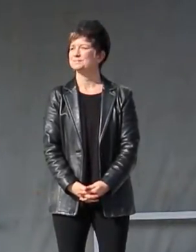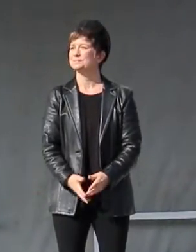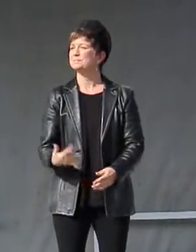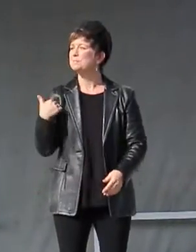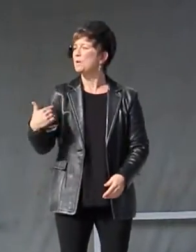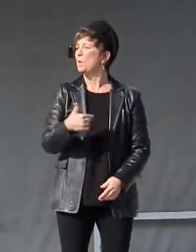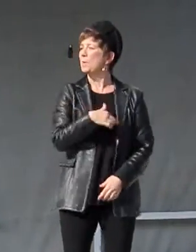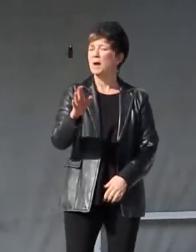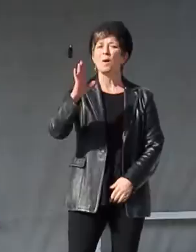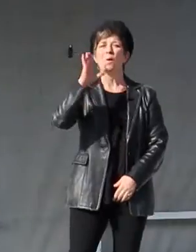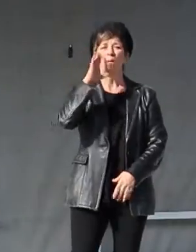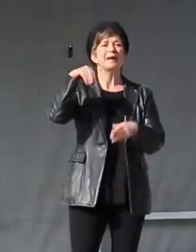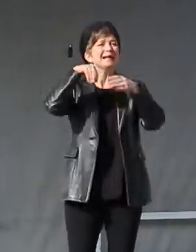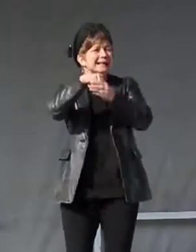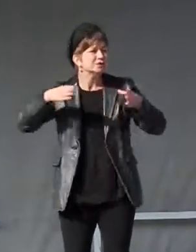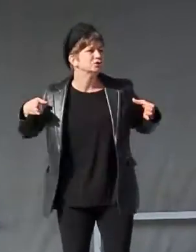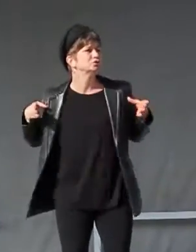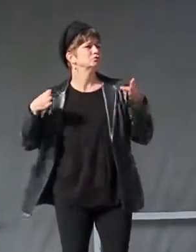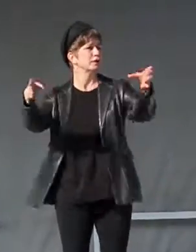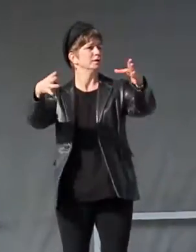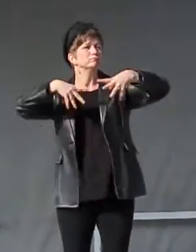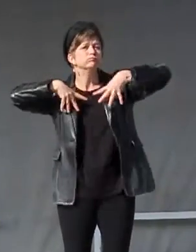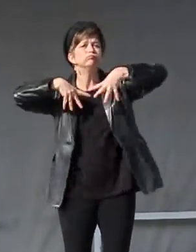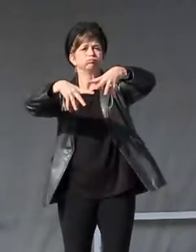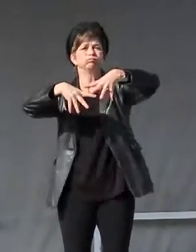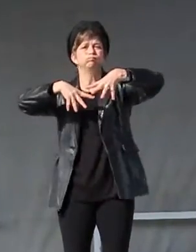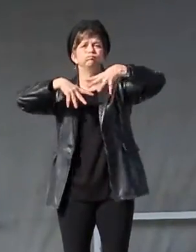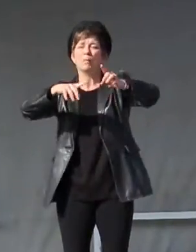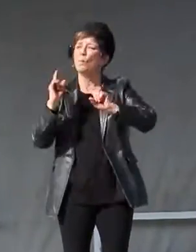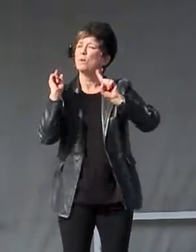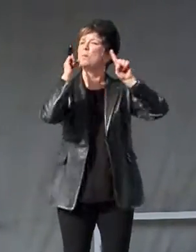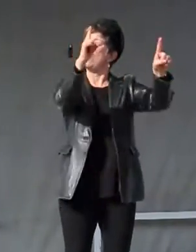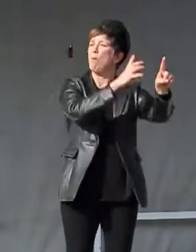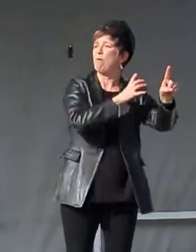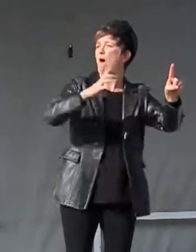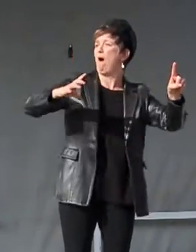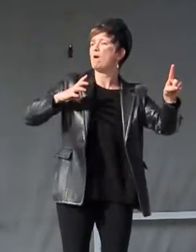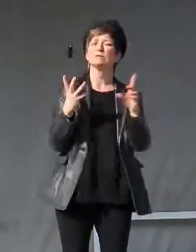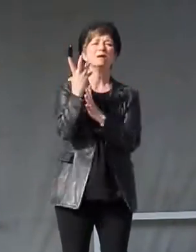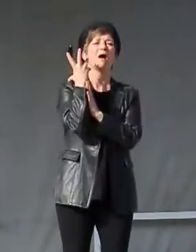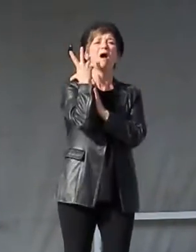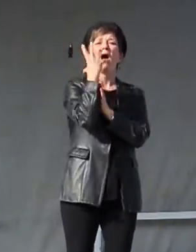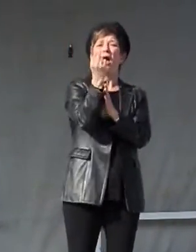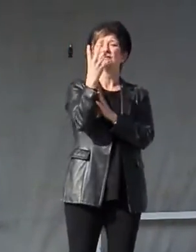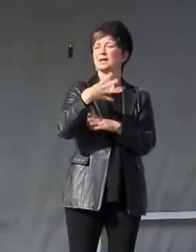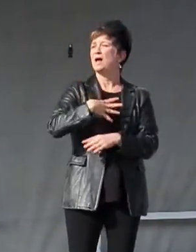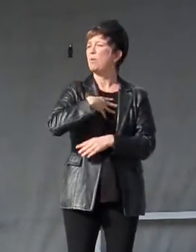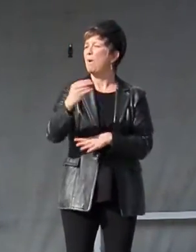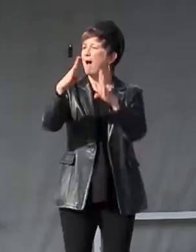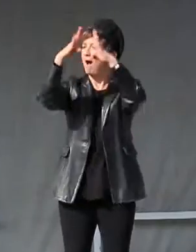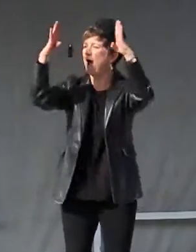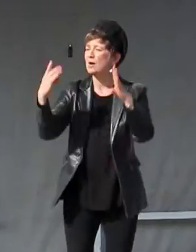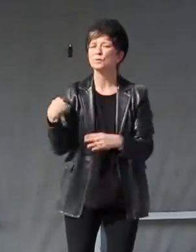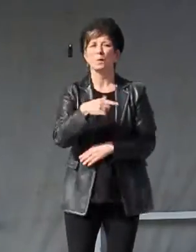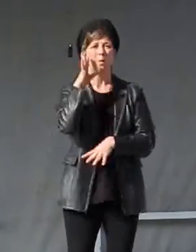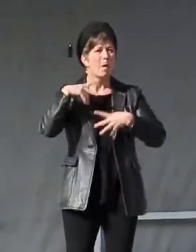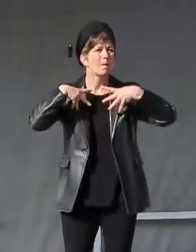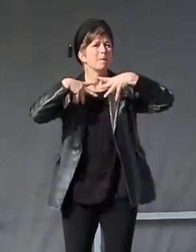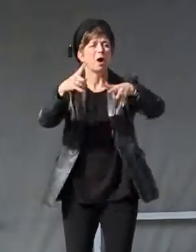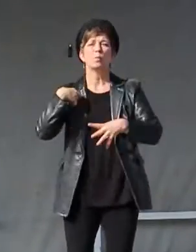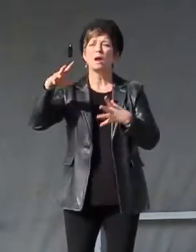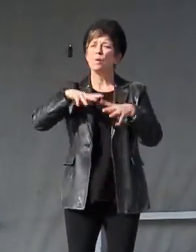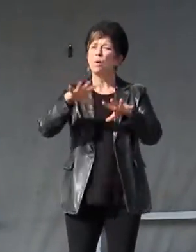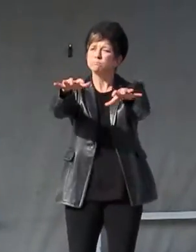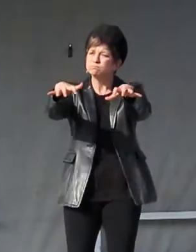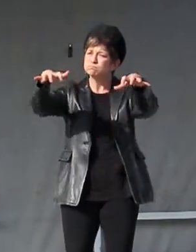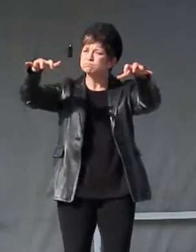We will be there in the streets, in the halls of Congress, outside the White House. We will march, we will rally,